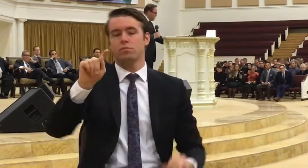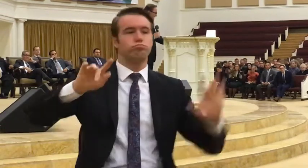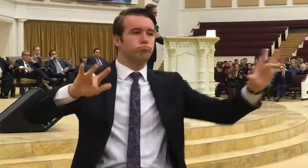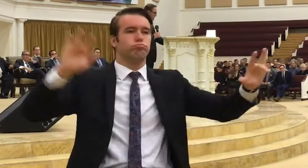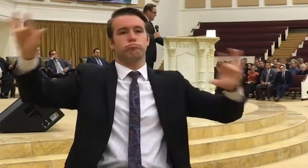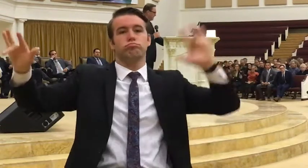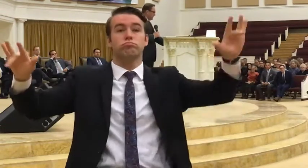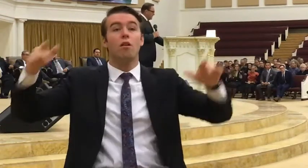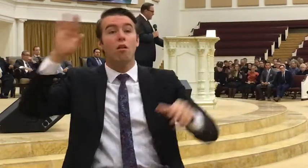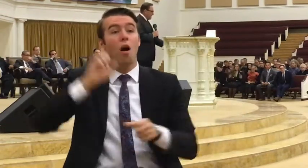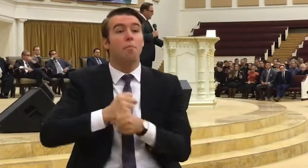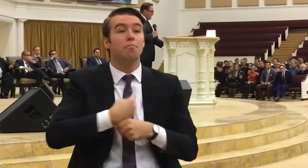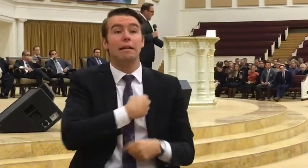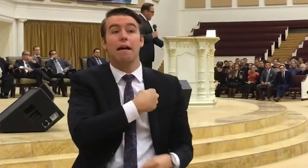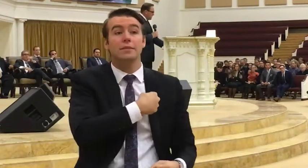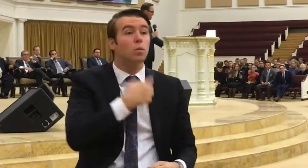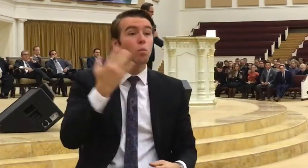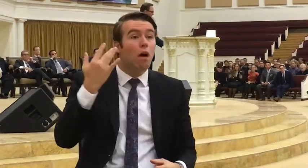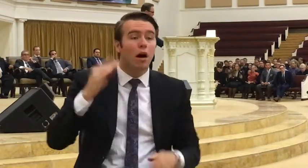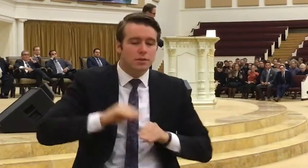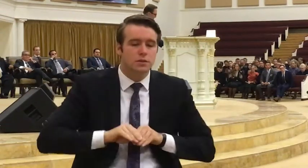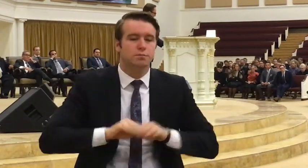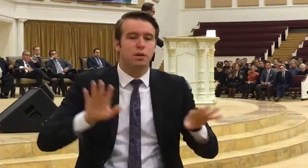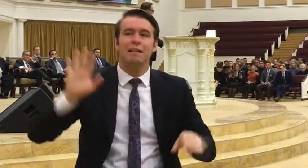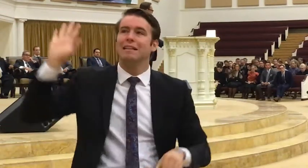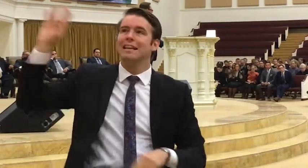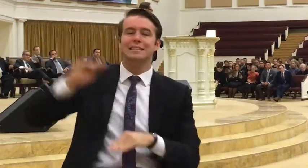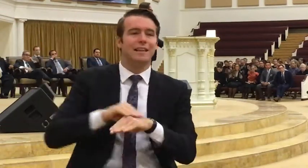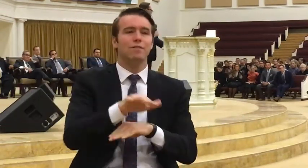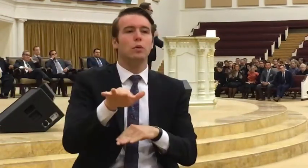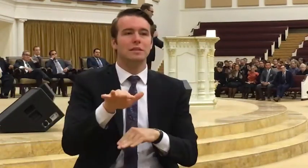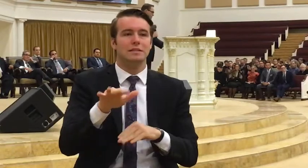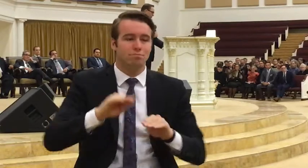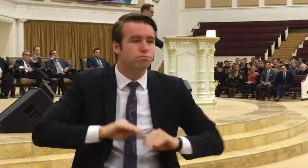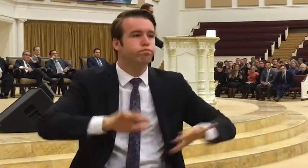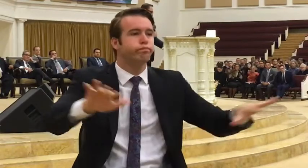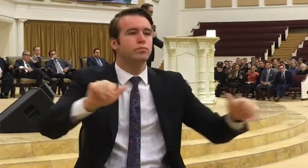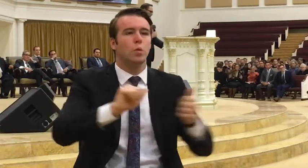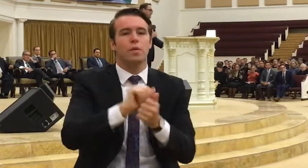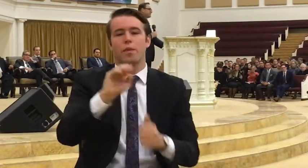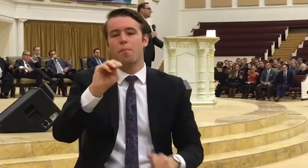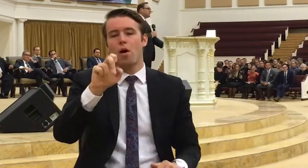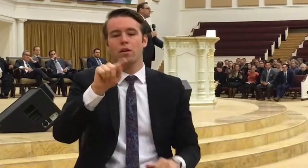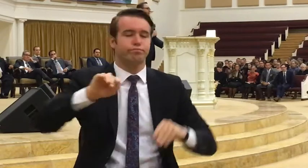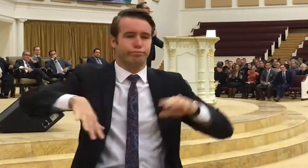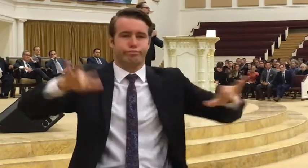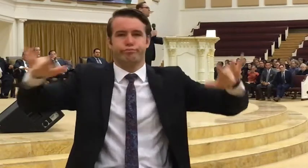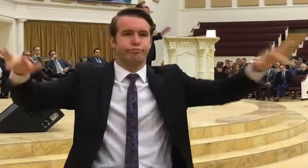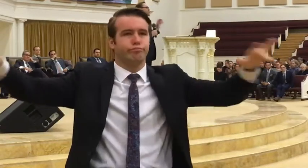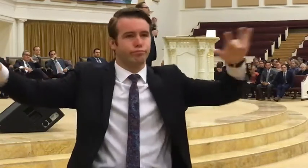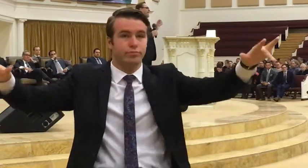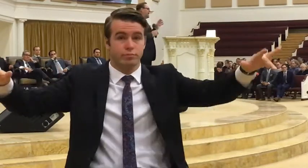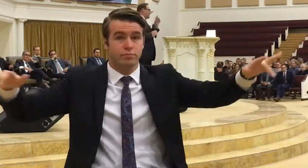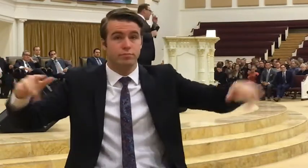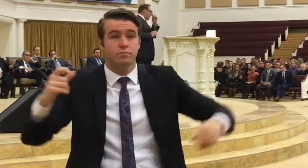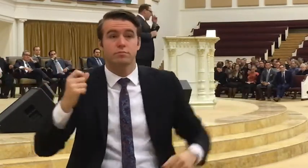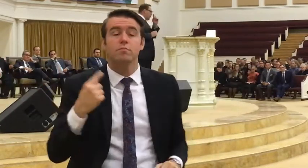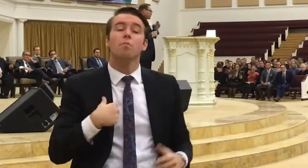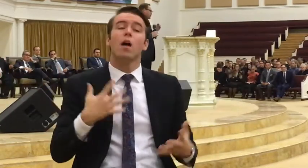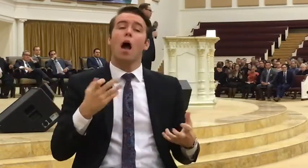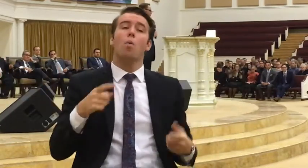to spread God's influence in the marketplace. I want you tonight